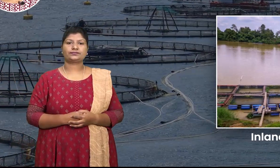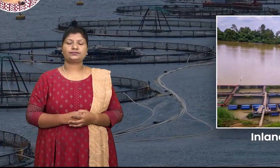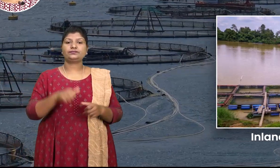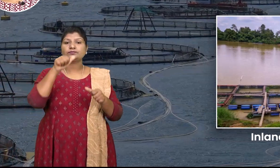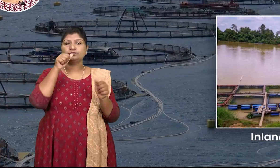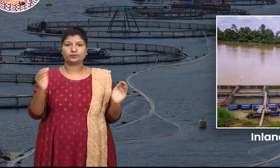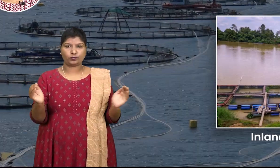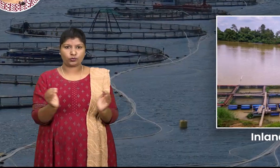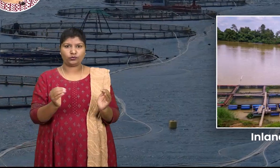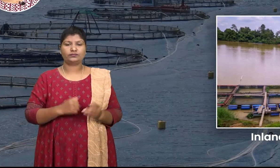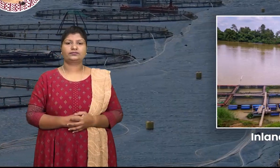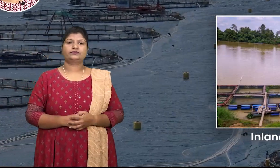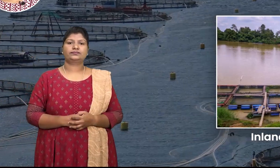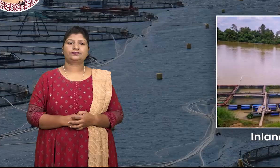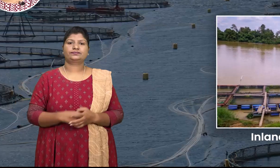ponds,